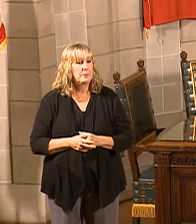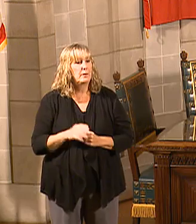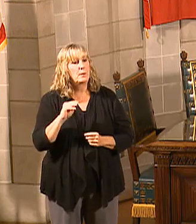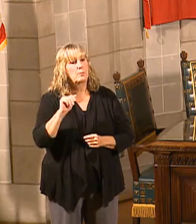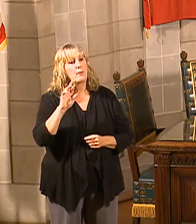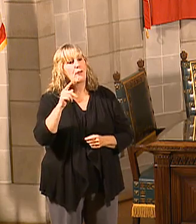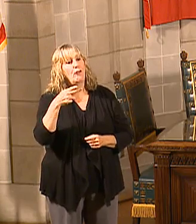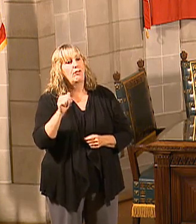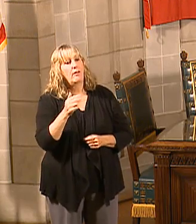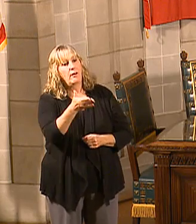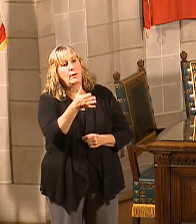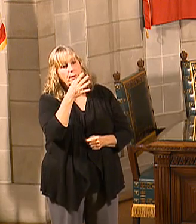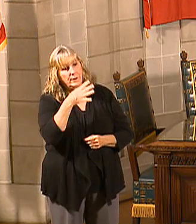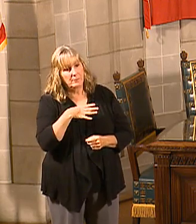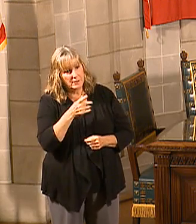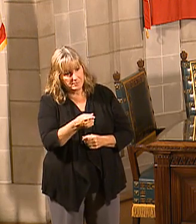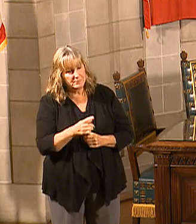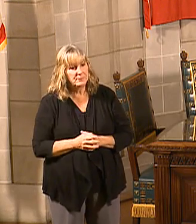Martha.